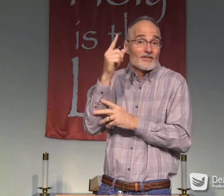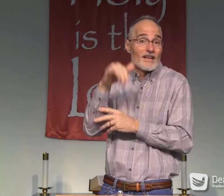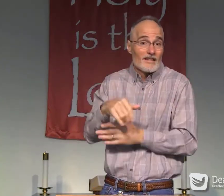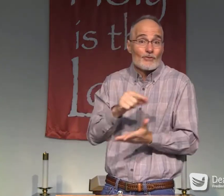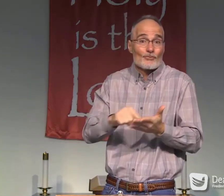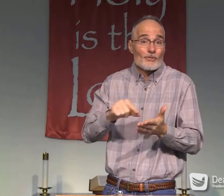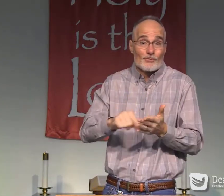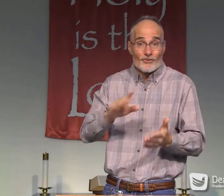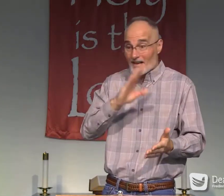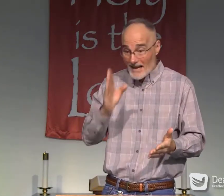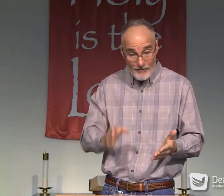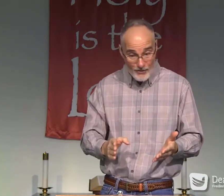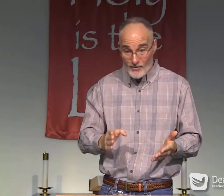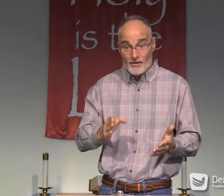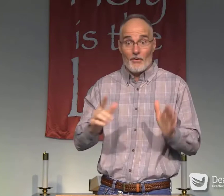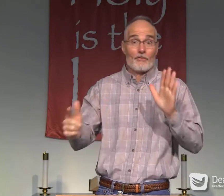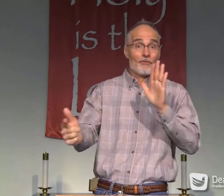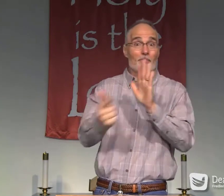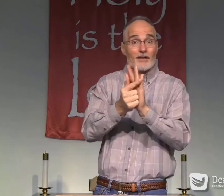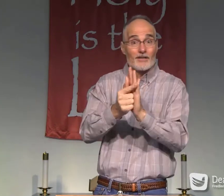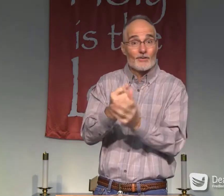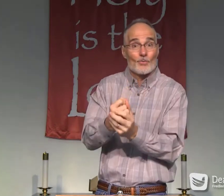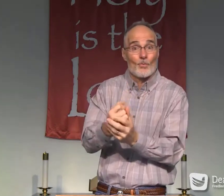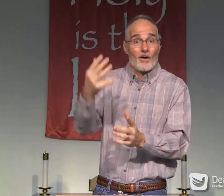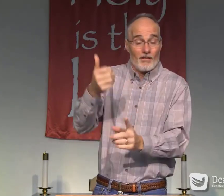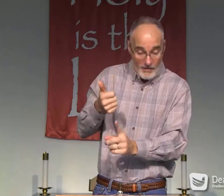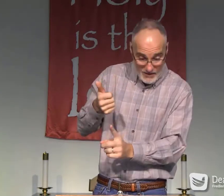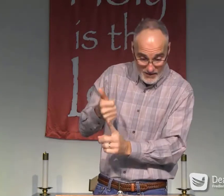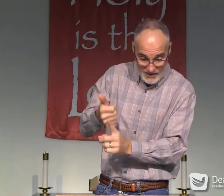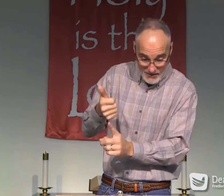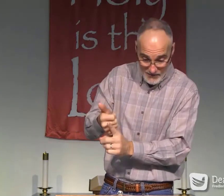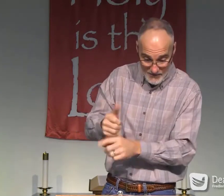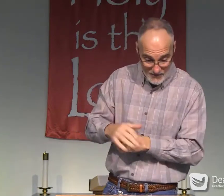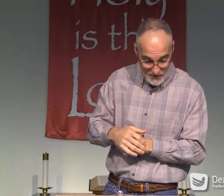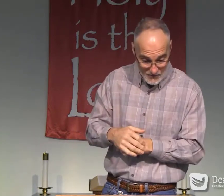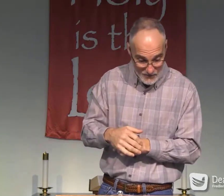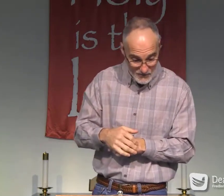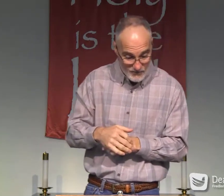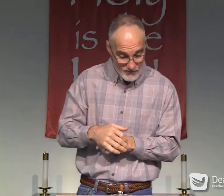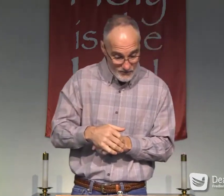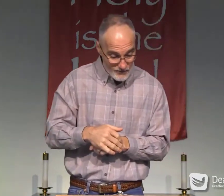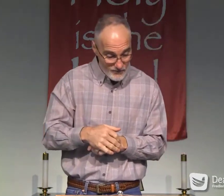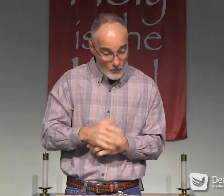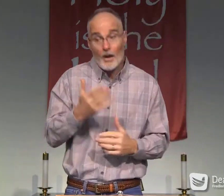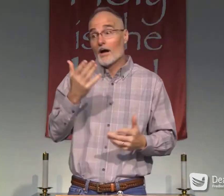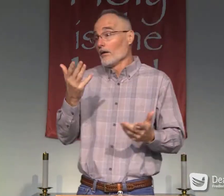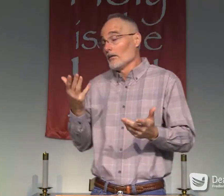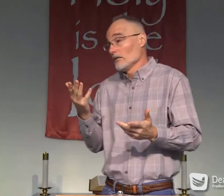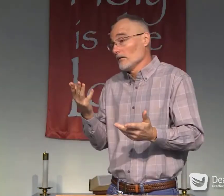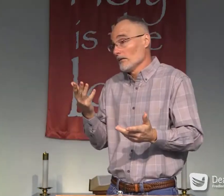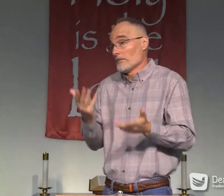doesn't forbid wealth. That's important to understand. Never forbids wealth.